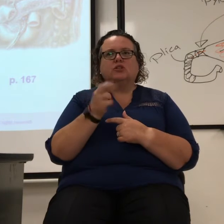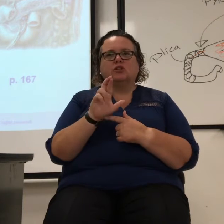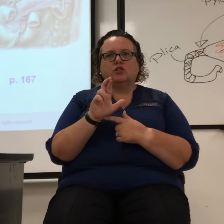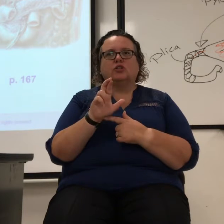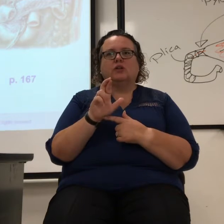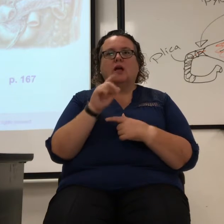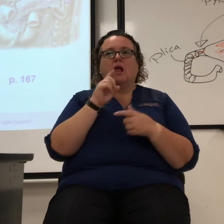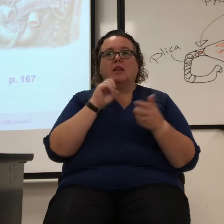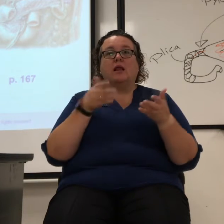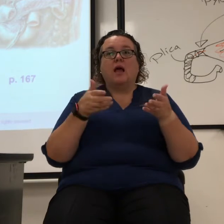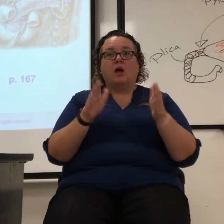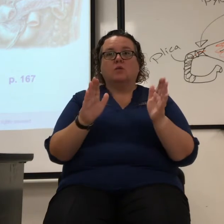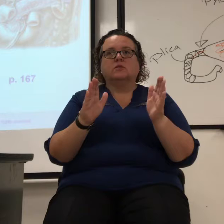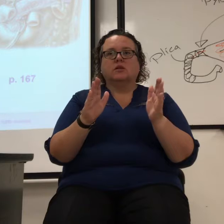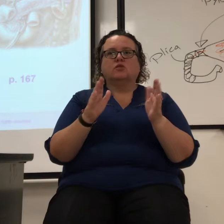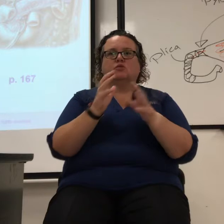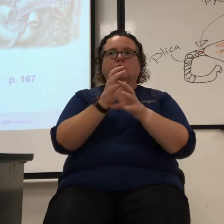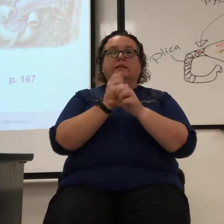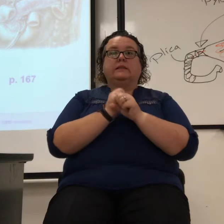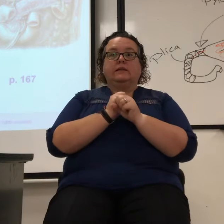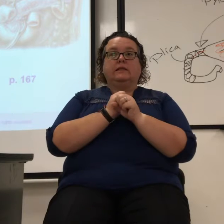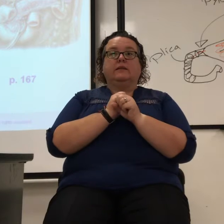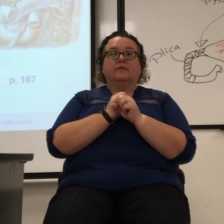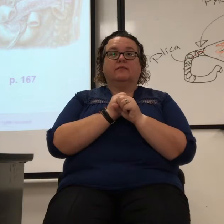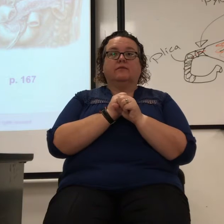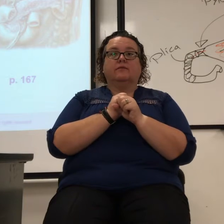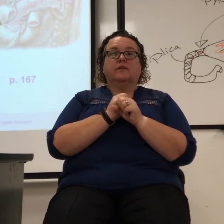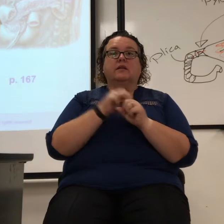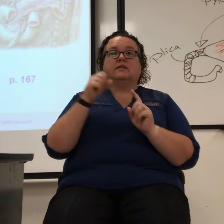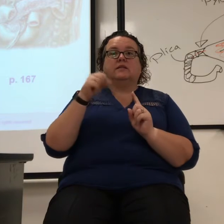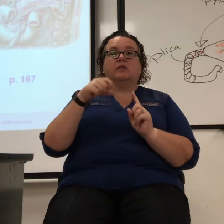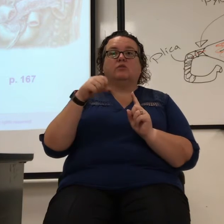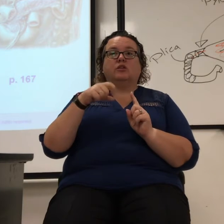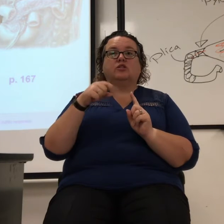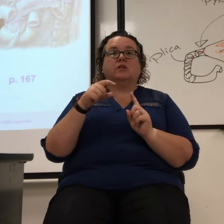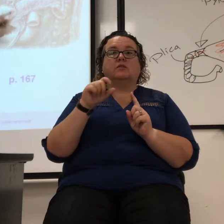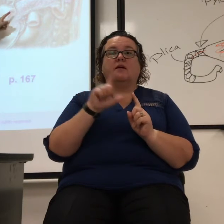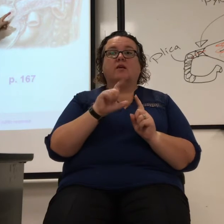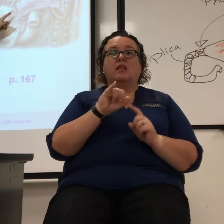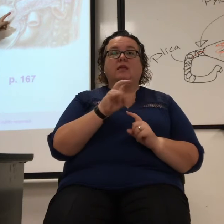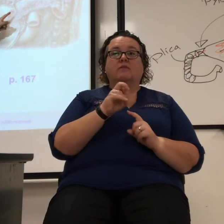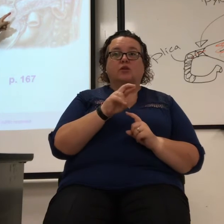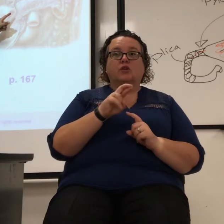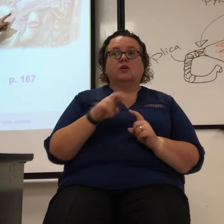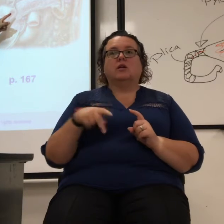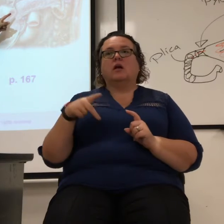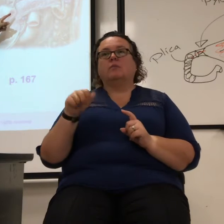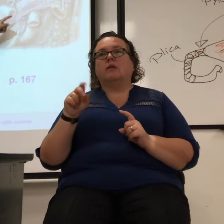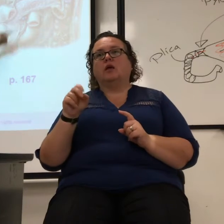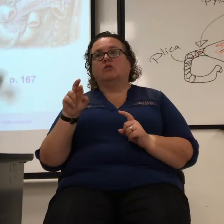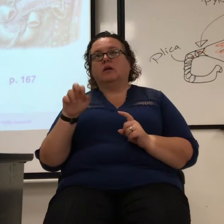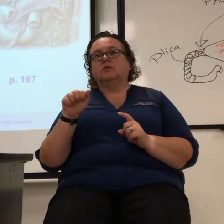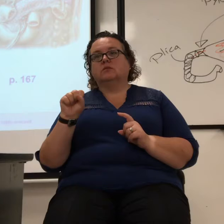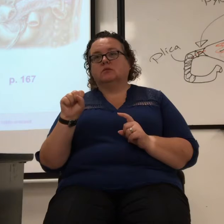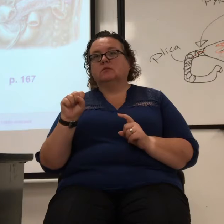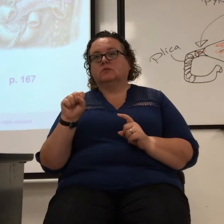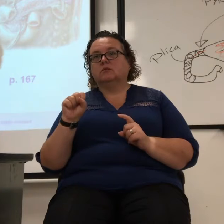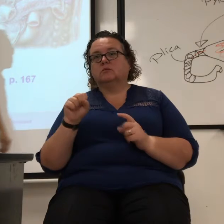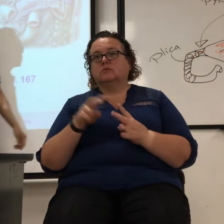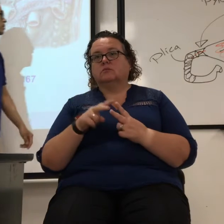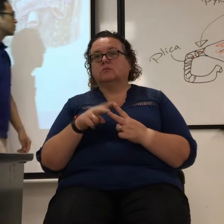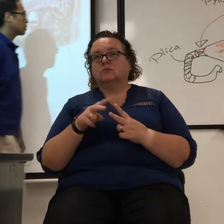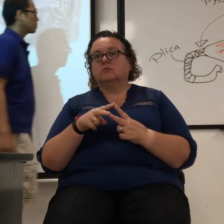that allows it to receive secretions of liver, pancreas.